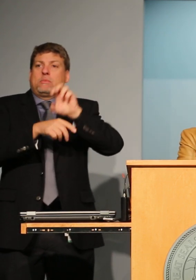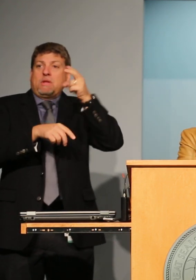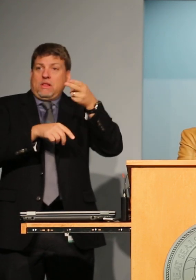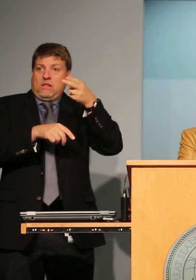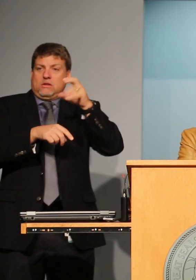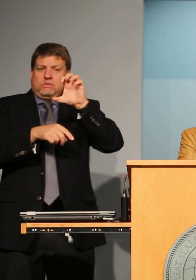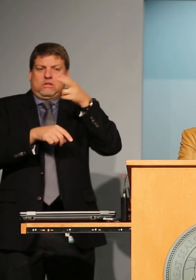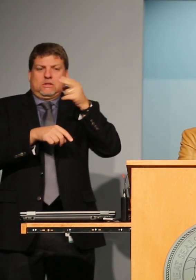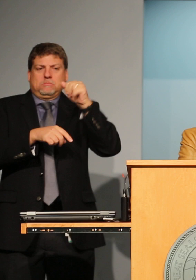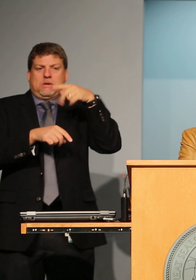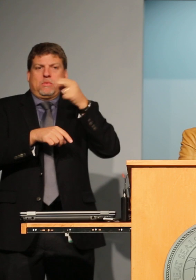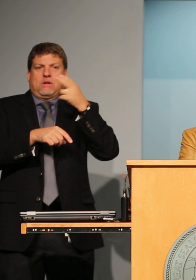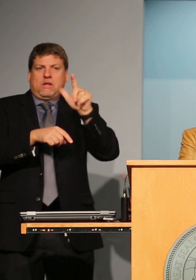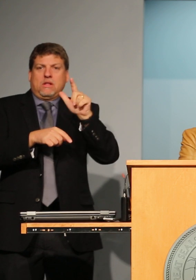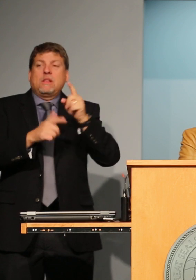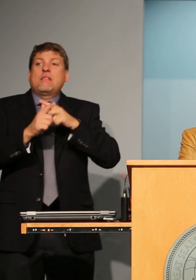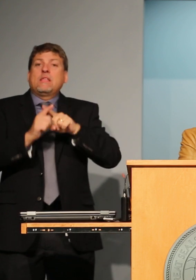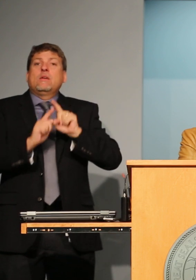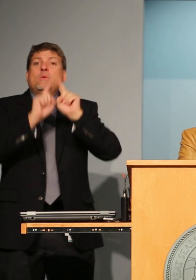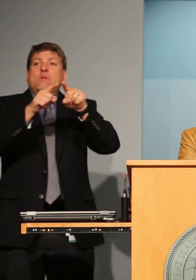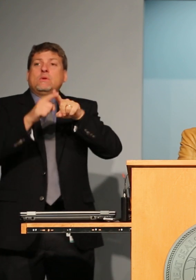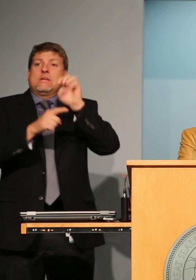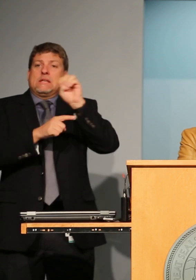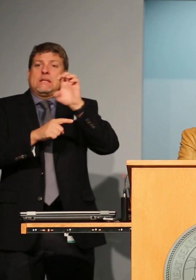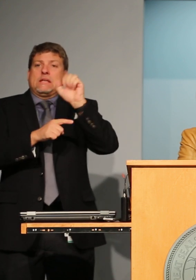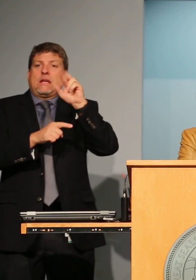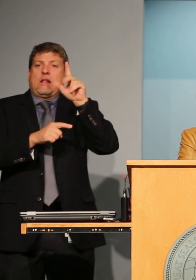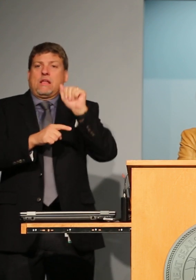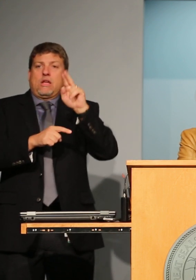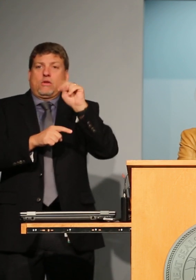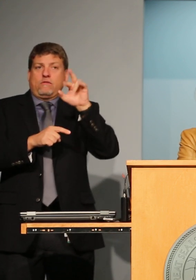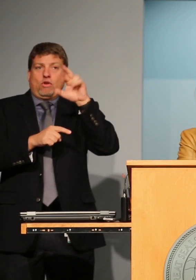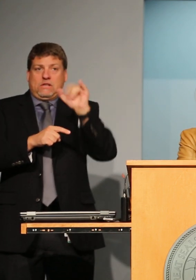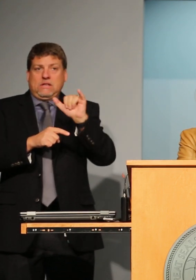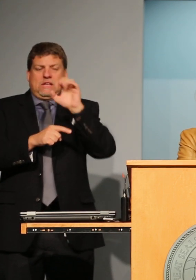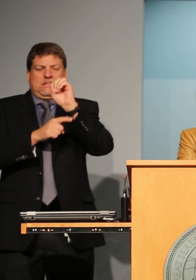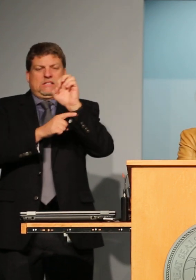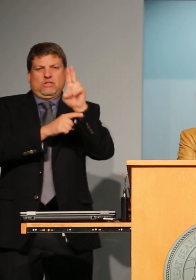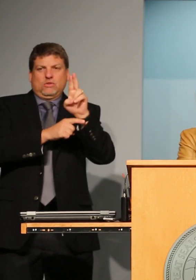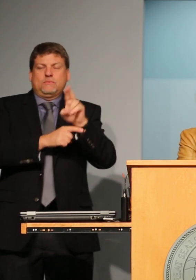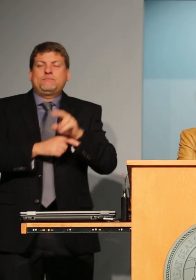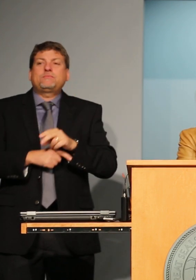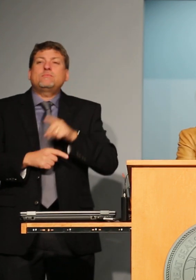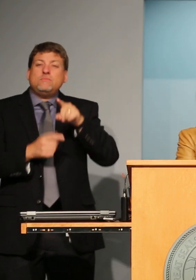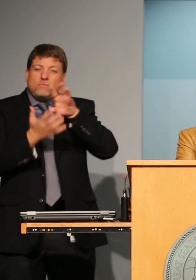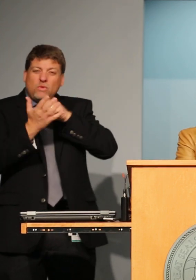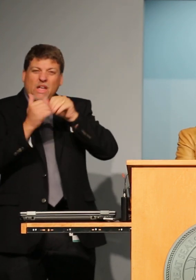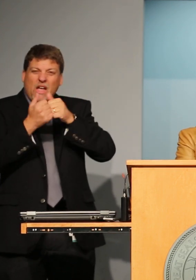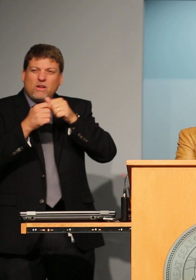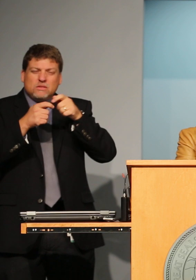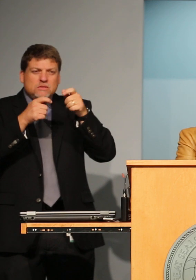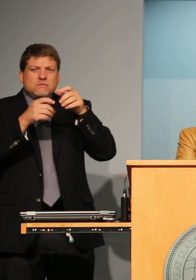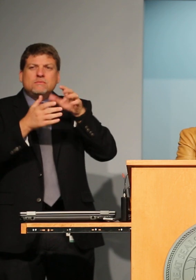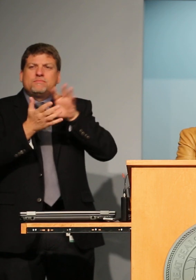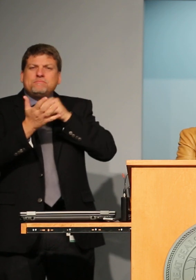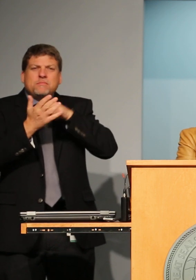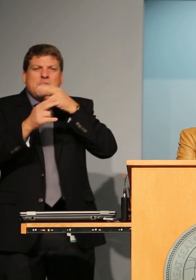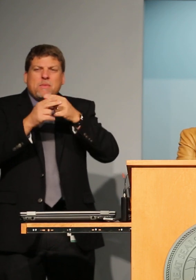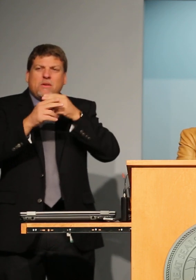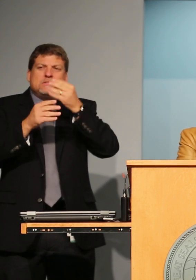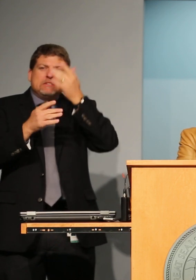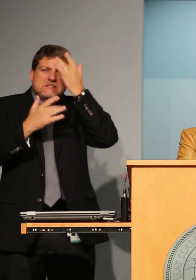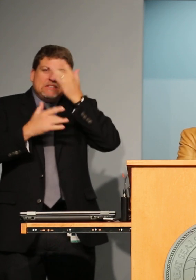medicine in East Carolina University. She received her epidemiology training at the Federal Centers